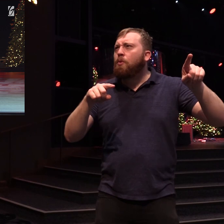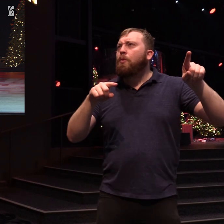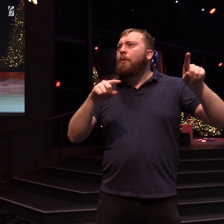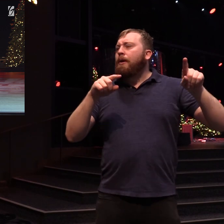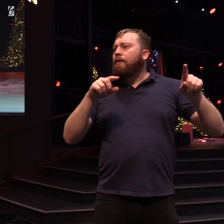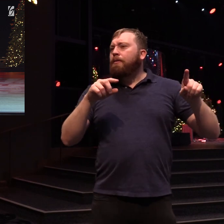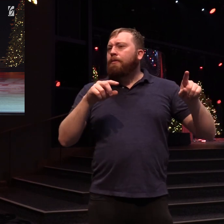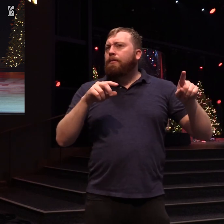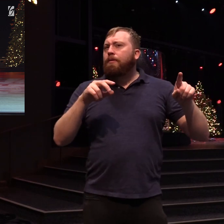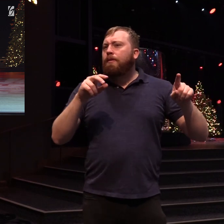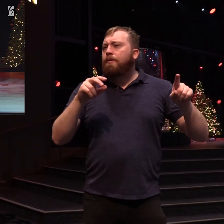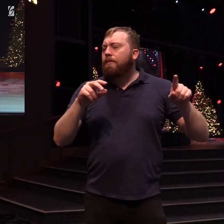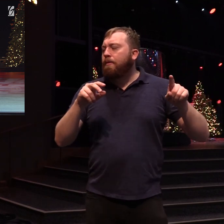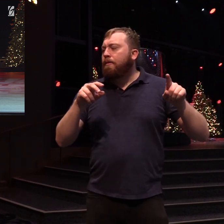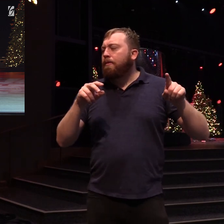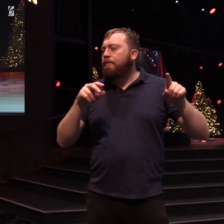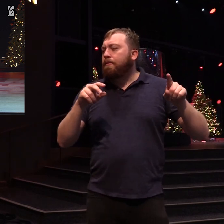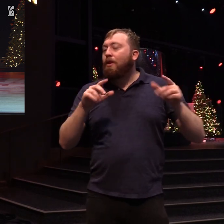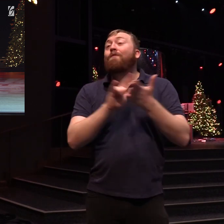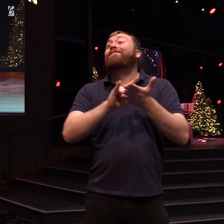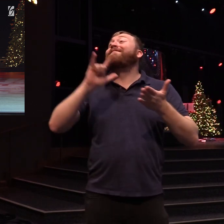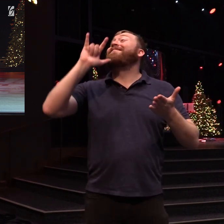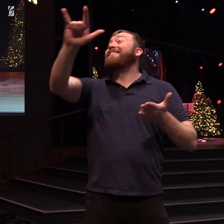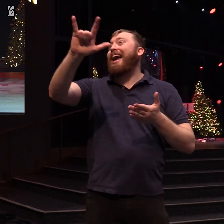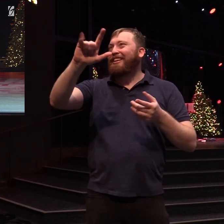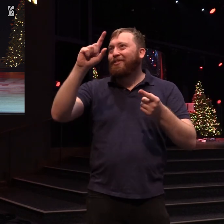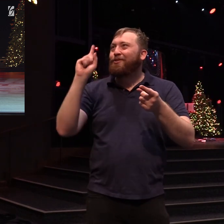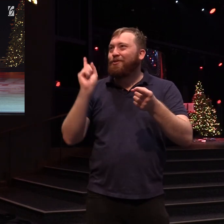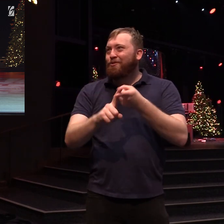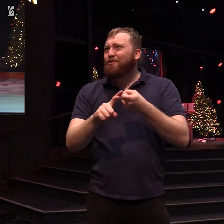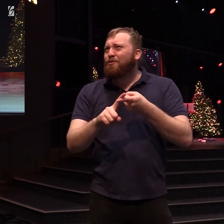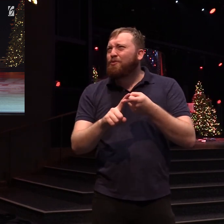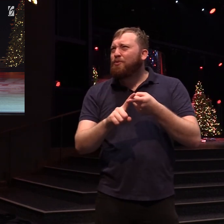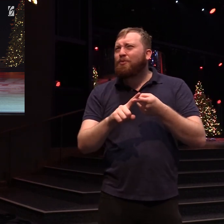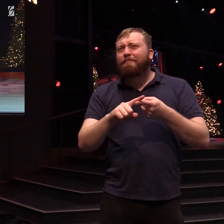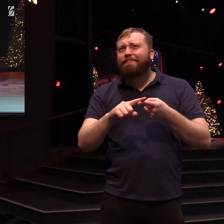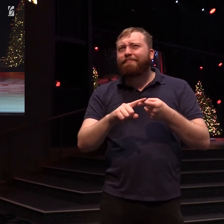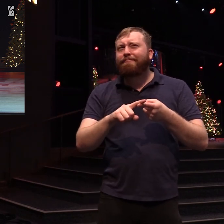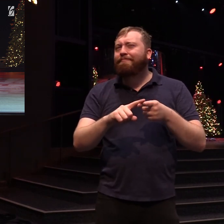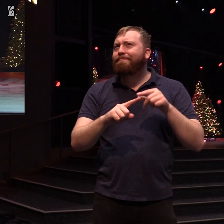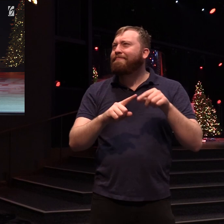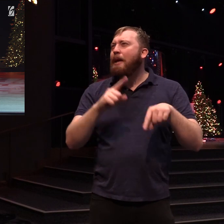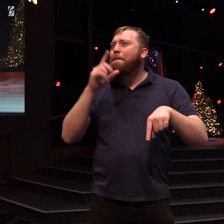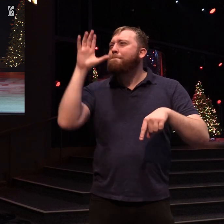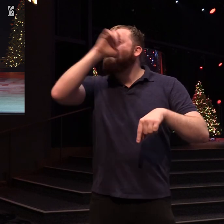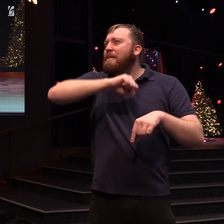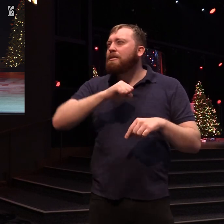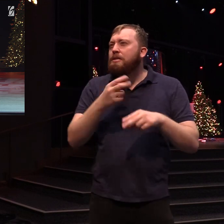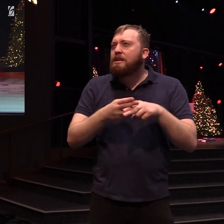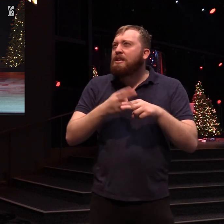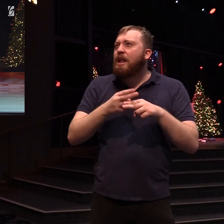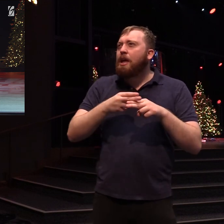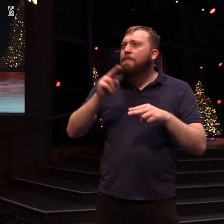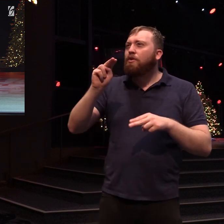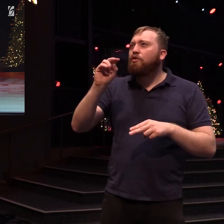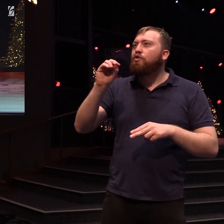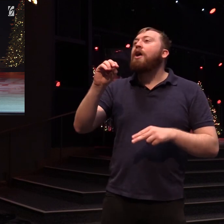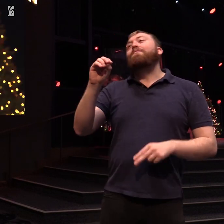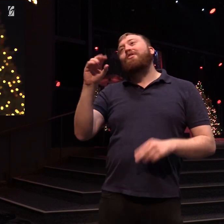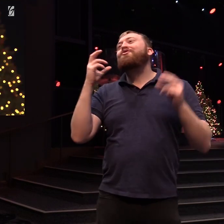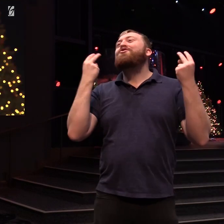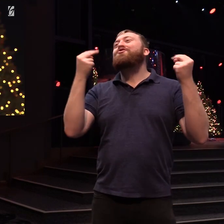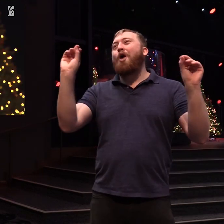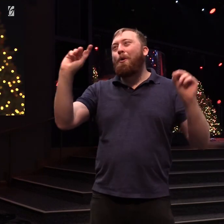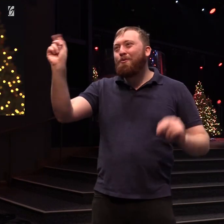Qantas Airlines said it is their fastest selling ticket in history.